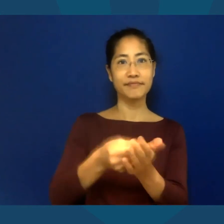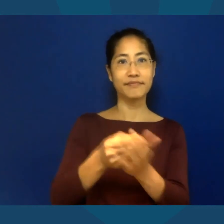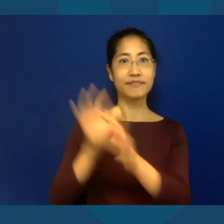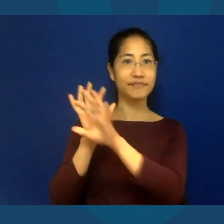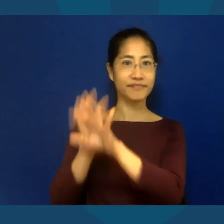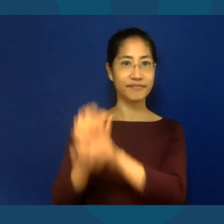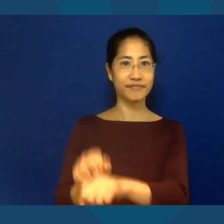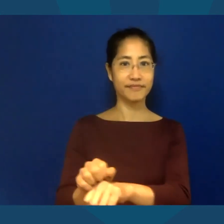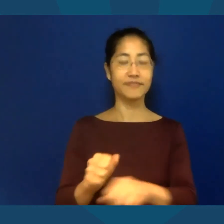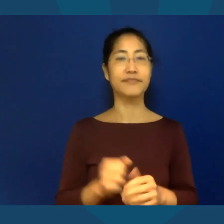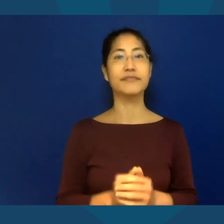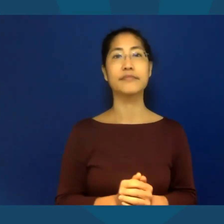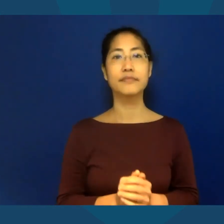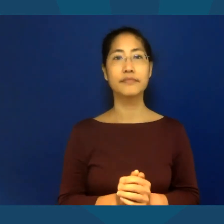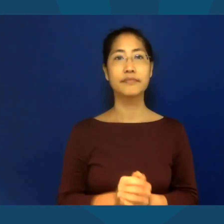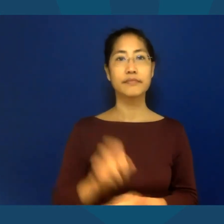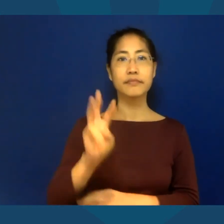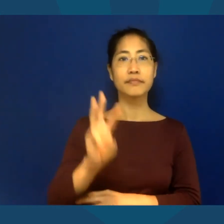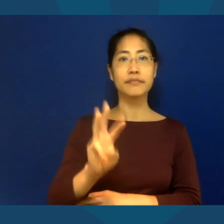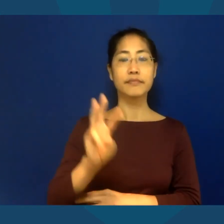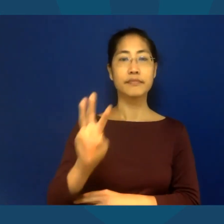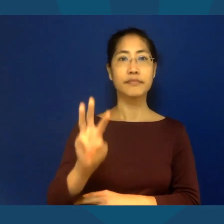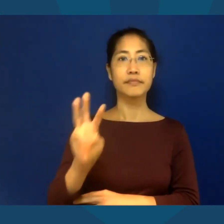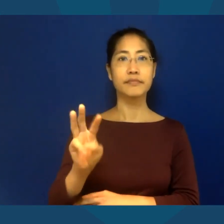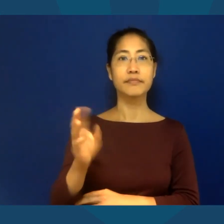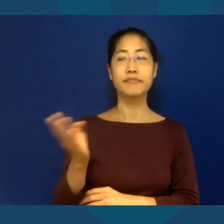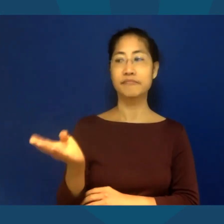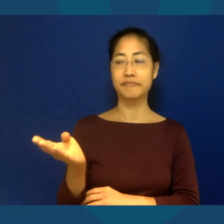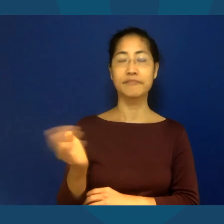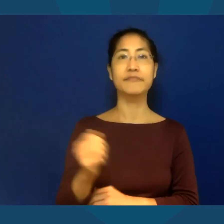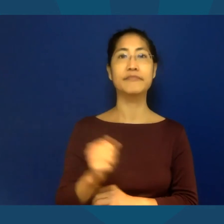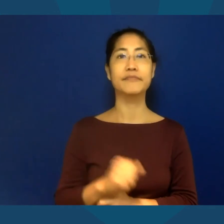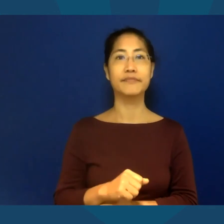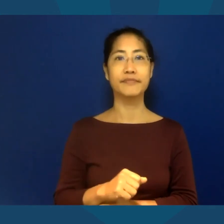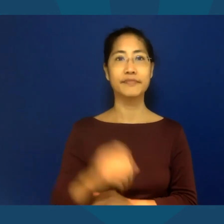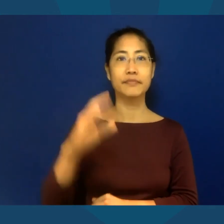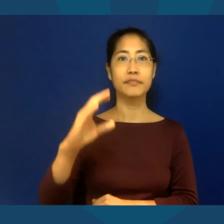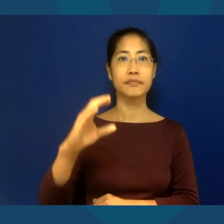Campaign funding, traditional. Website,